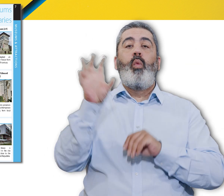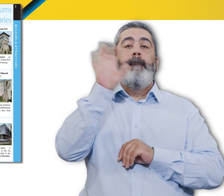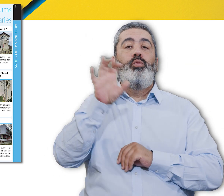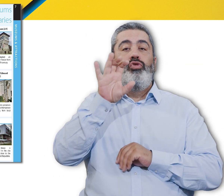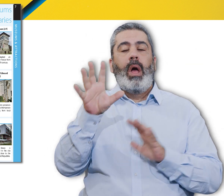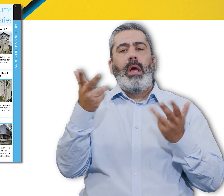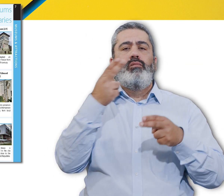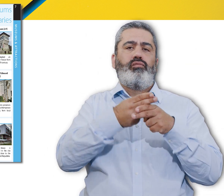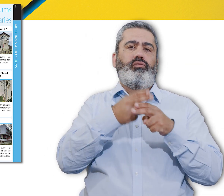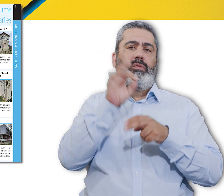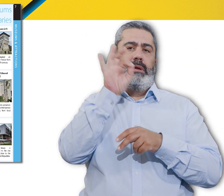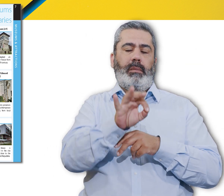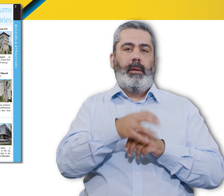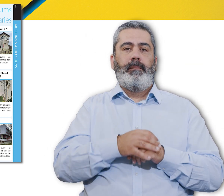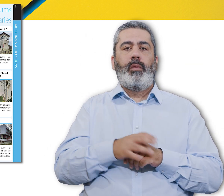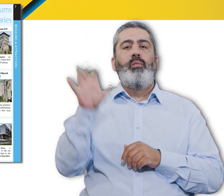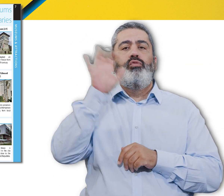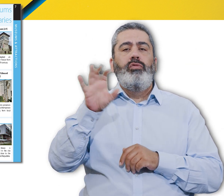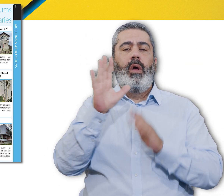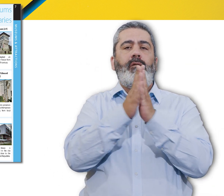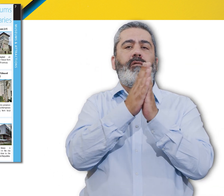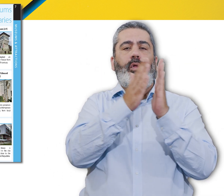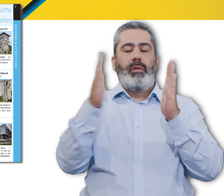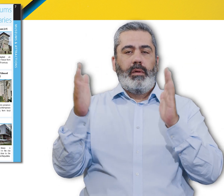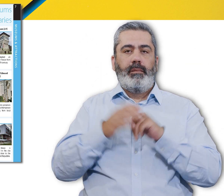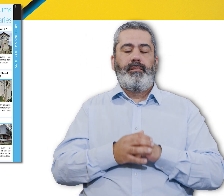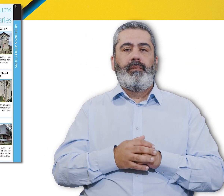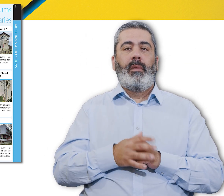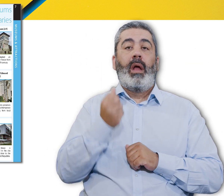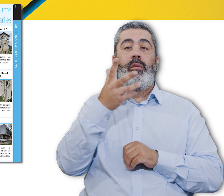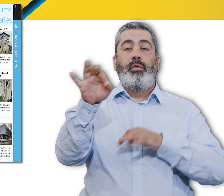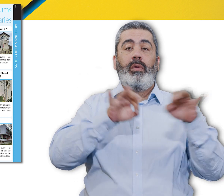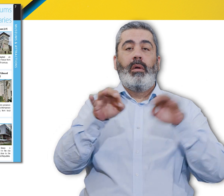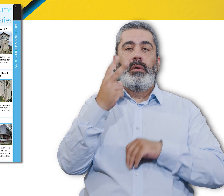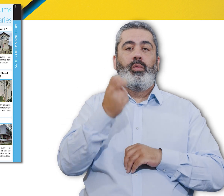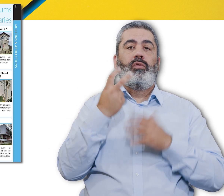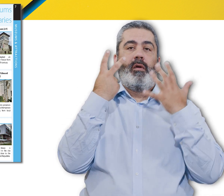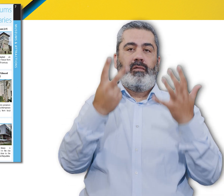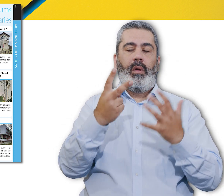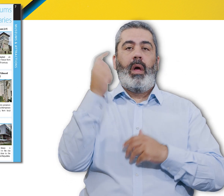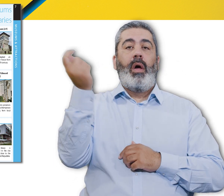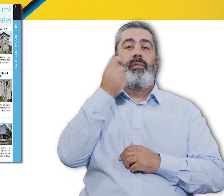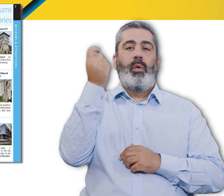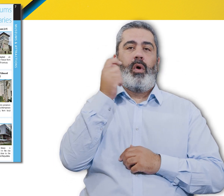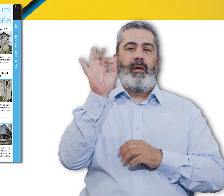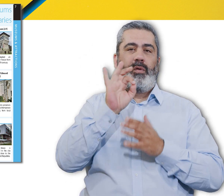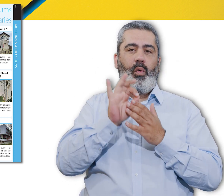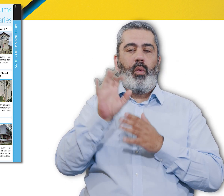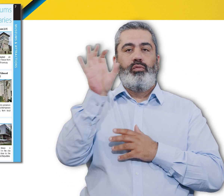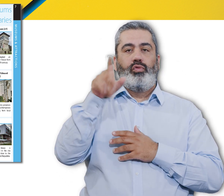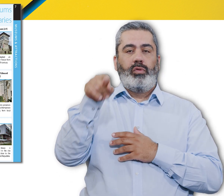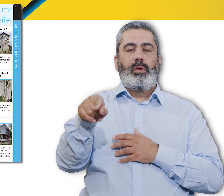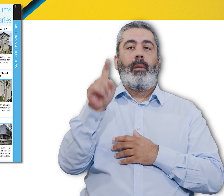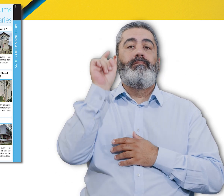Section: Museums and Attractions. Museums and Libraries. Ethnographic Museum. 27 on the map